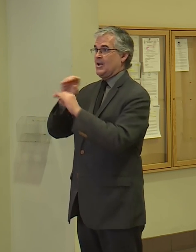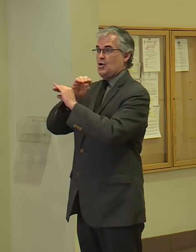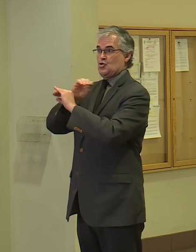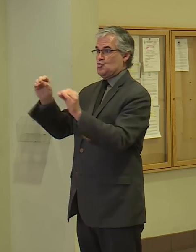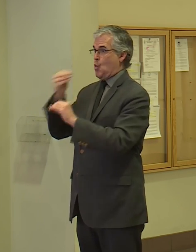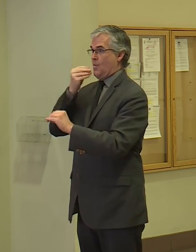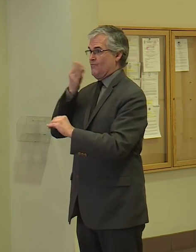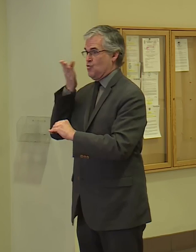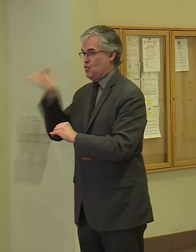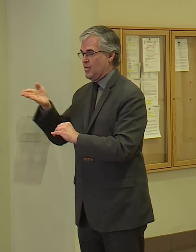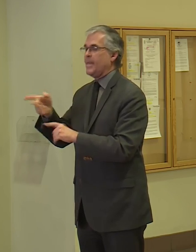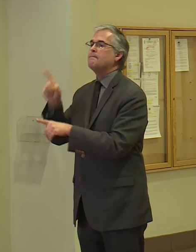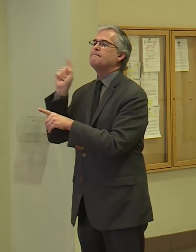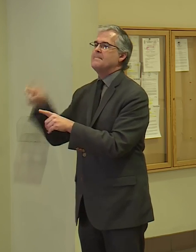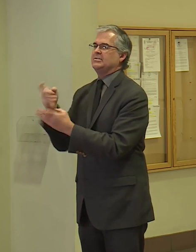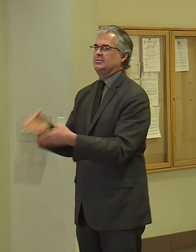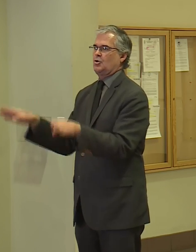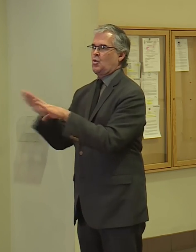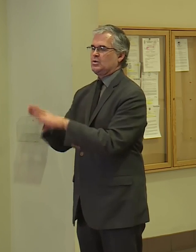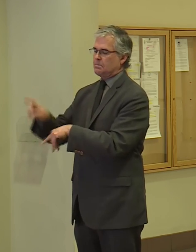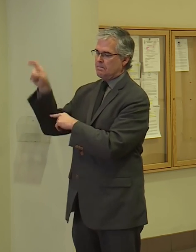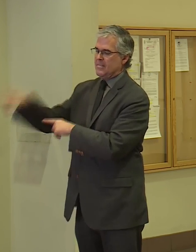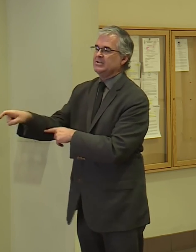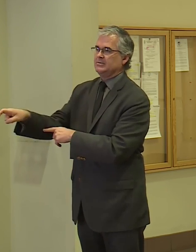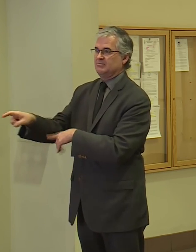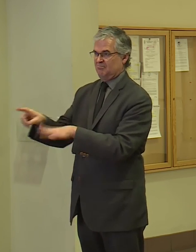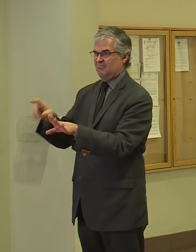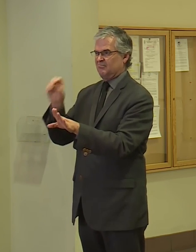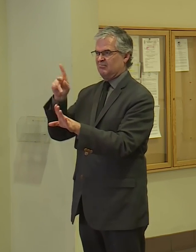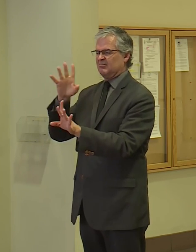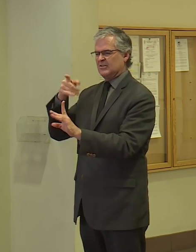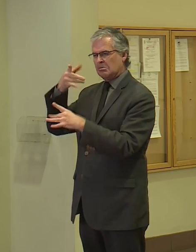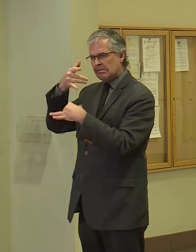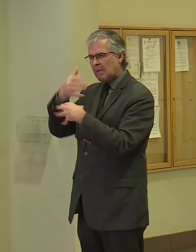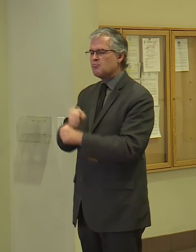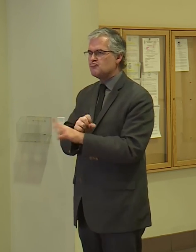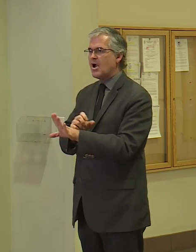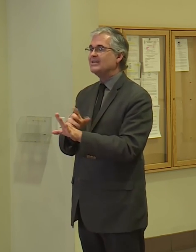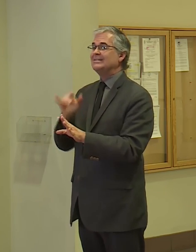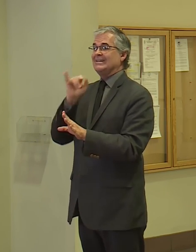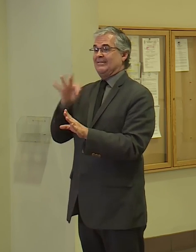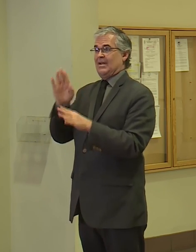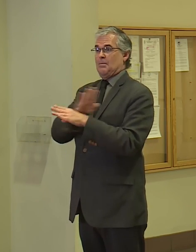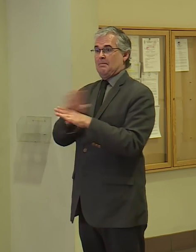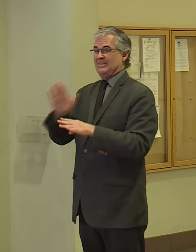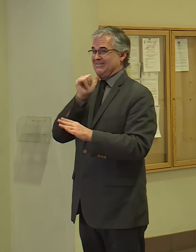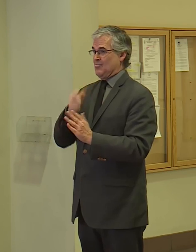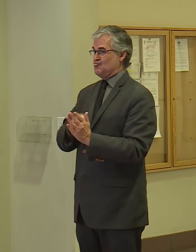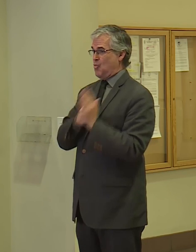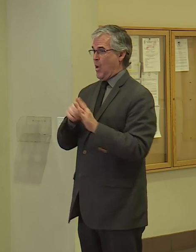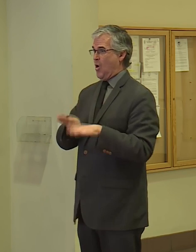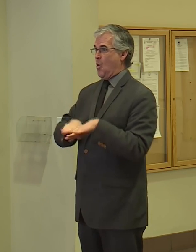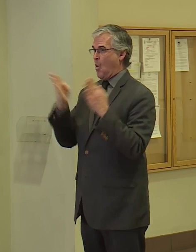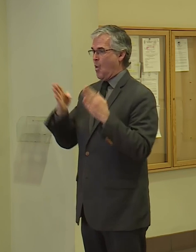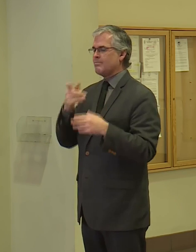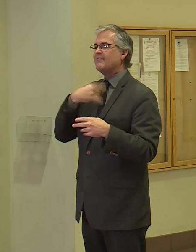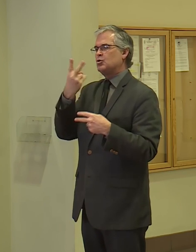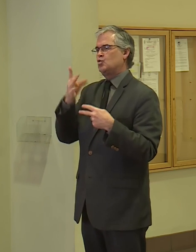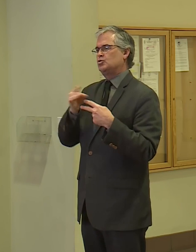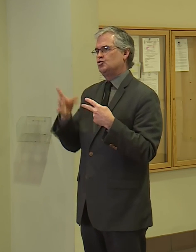close to summarize I'm telling non-essential businesses you have two choices find a way to